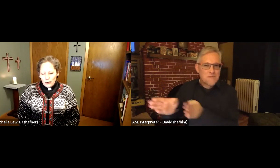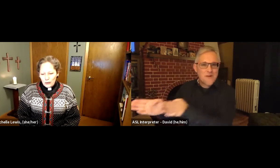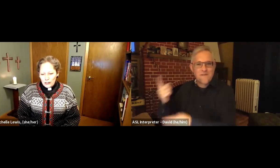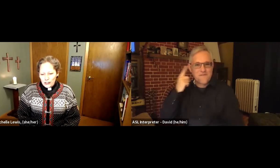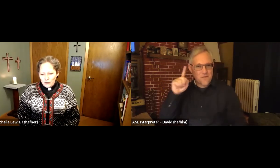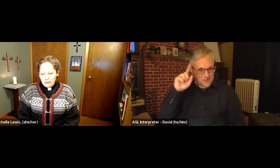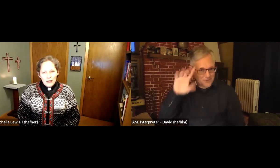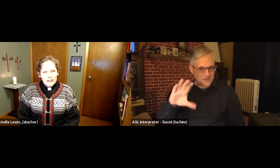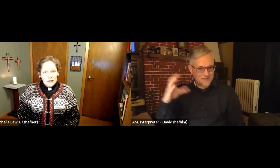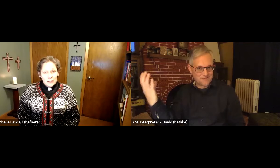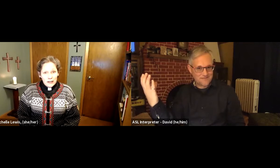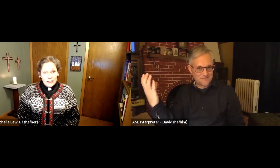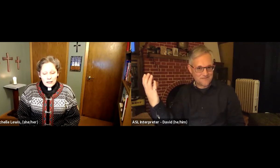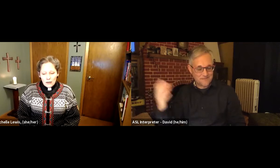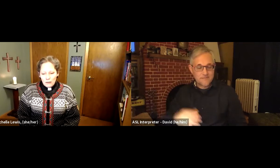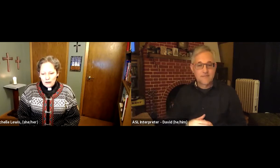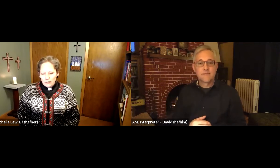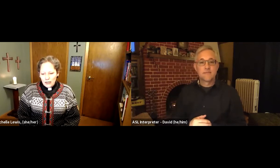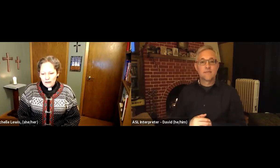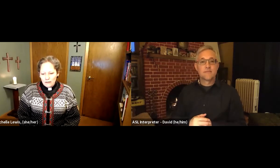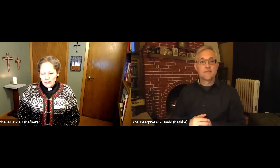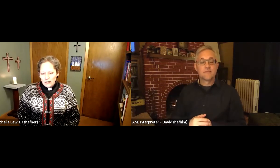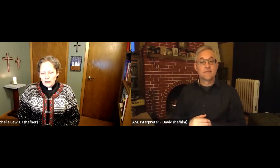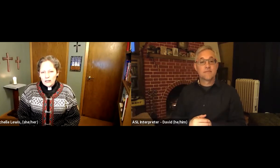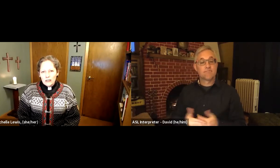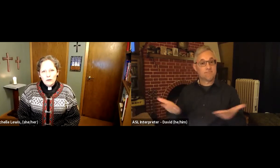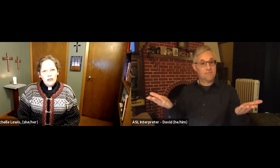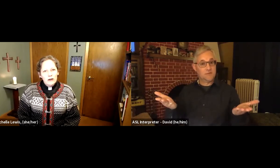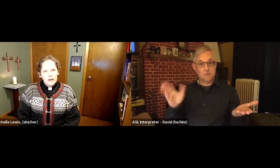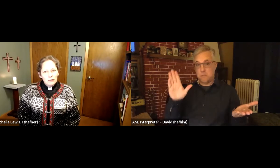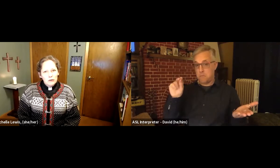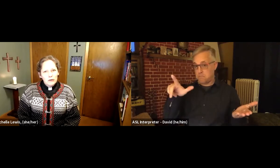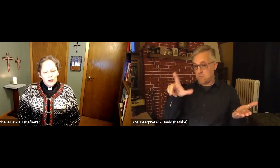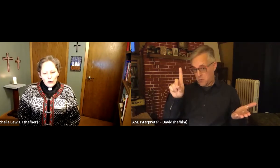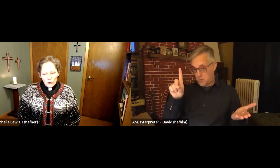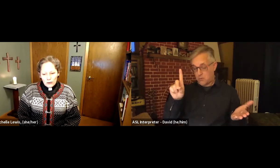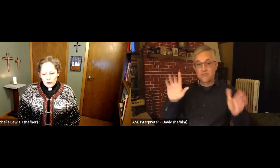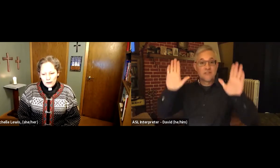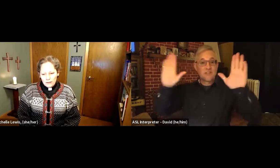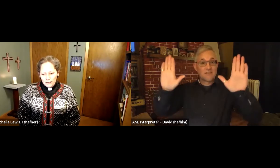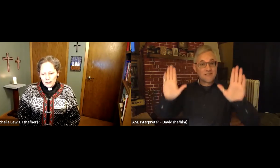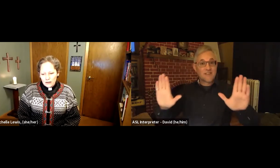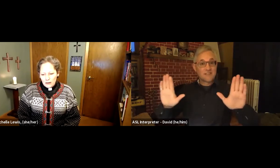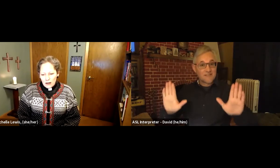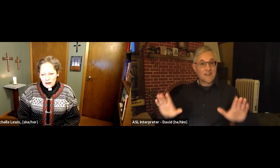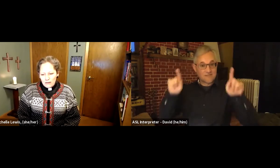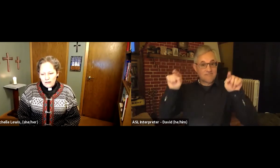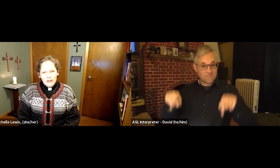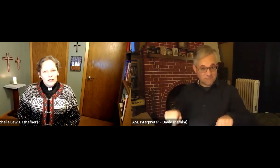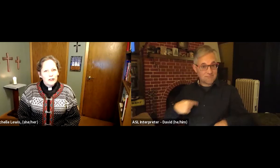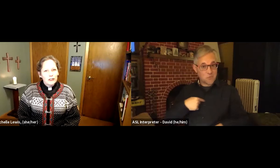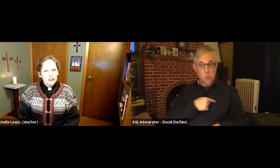In our worship on Sundays at Bread of Life, we are exploring hope,